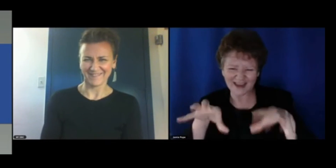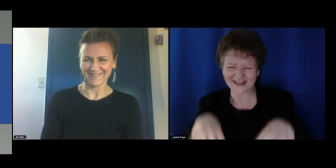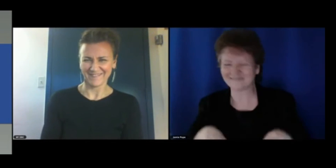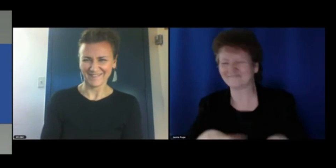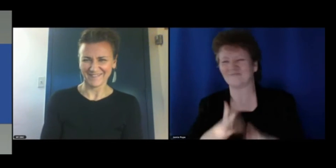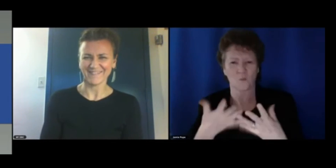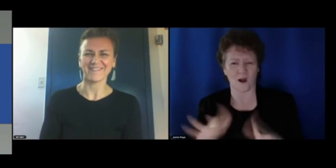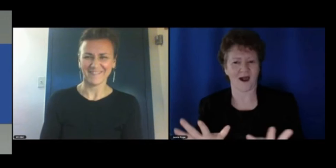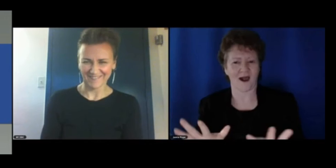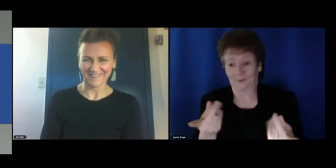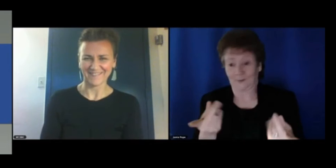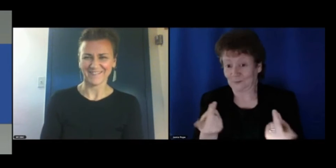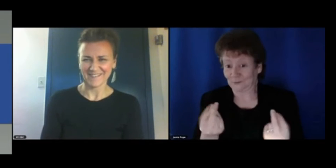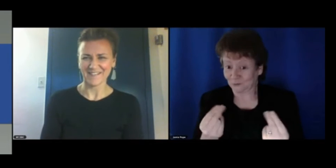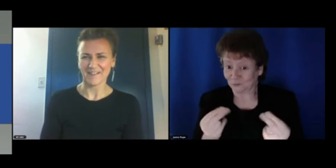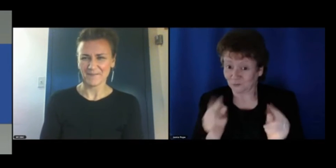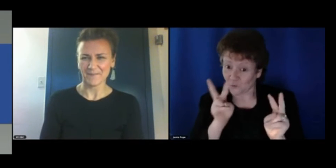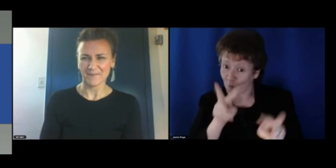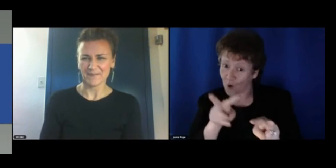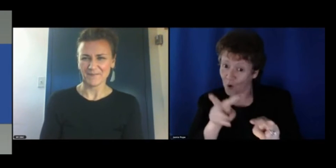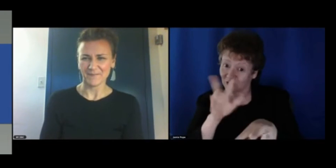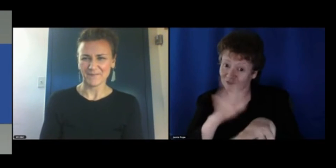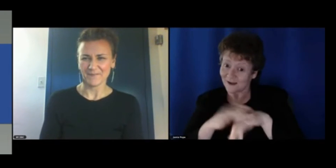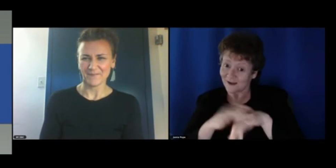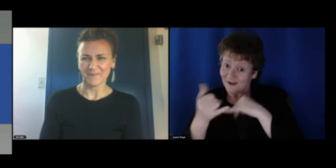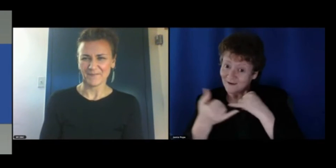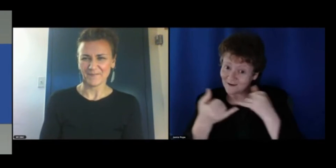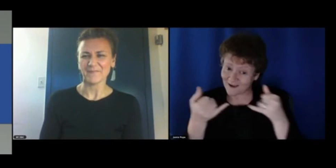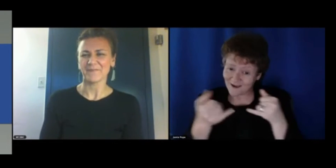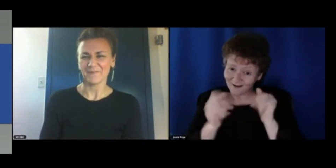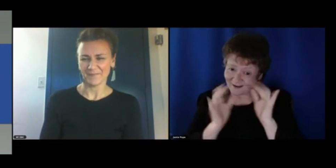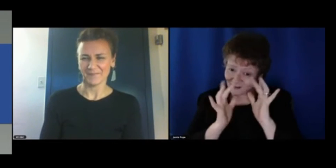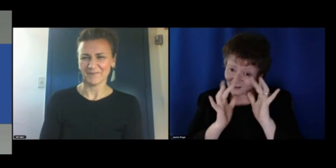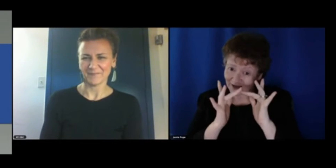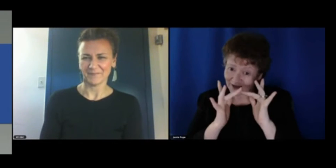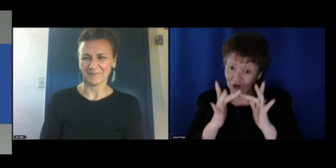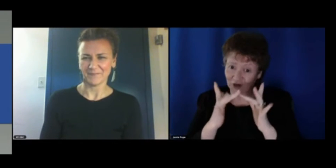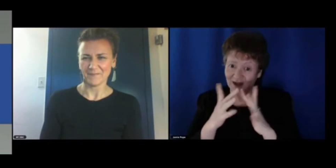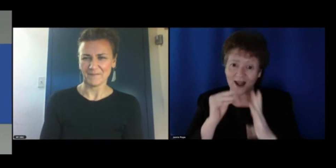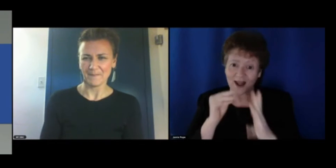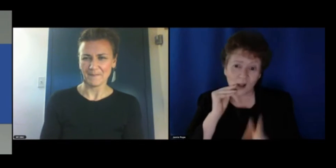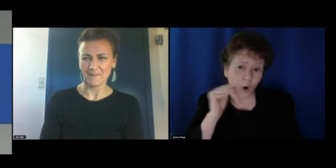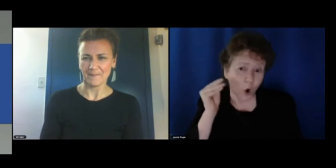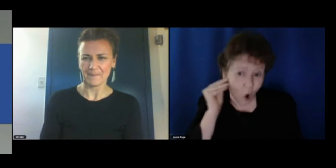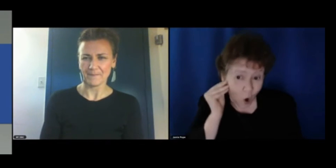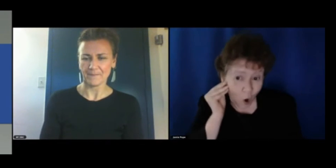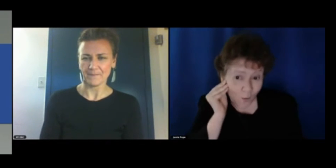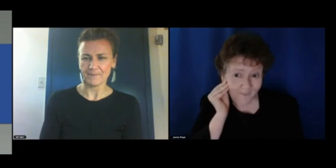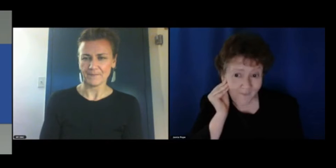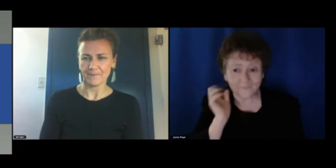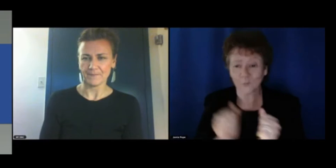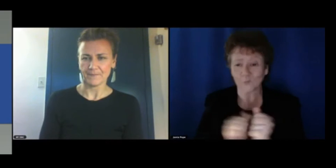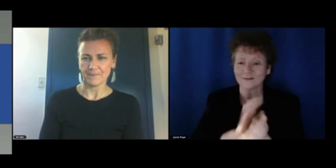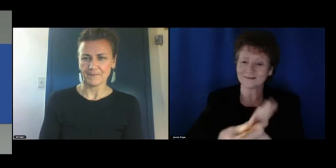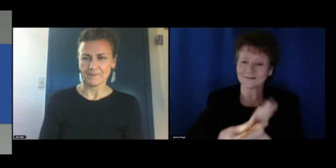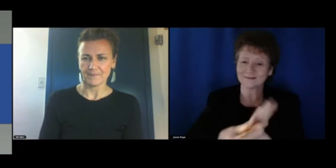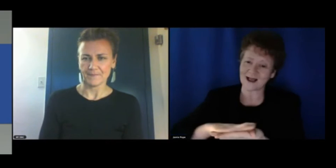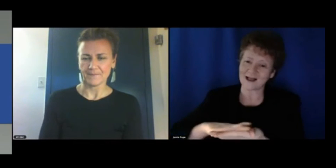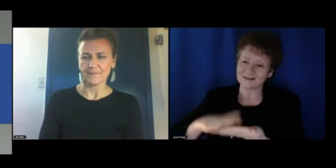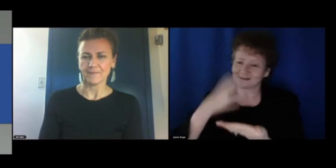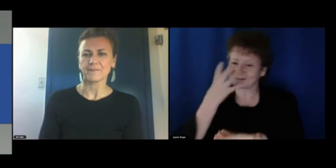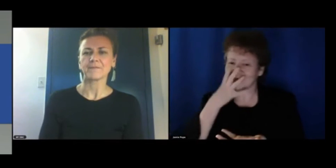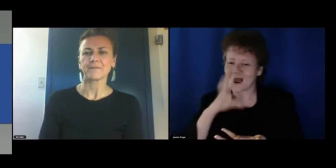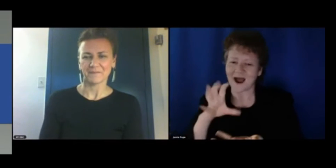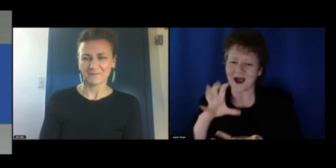add, sometimes outside it's ugly weather out there. It's cold, it's raining or snowing. But